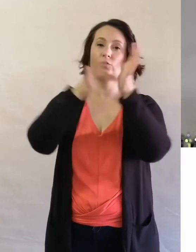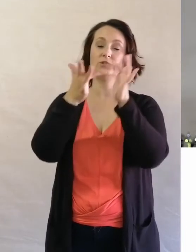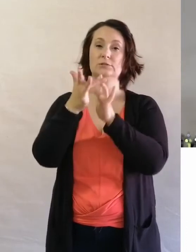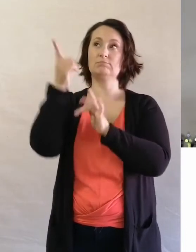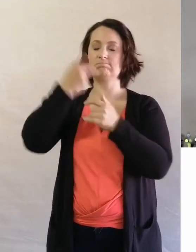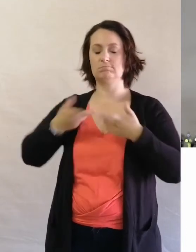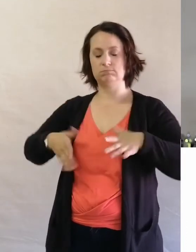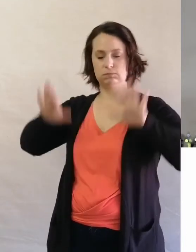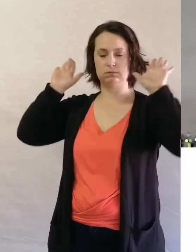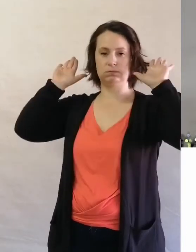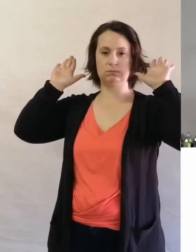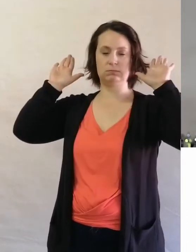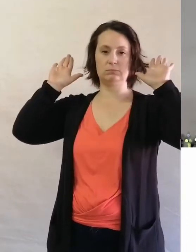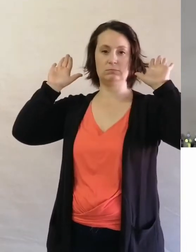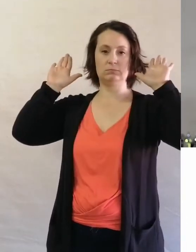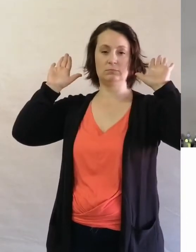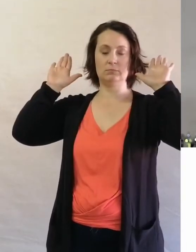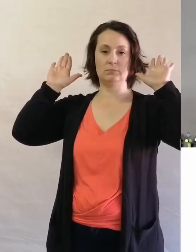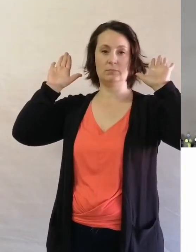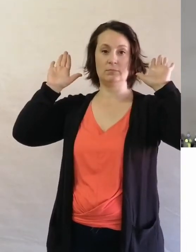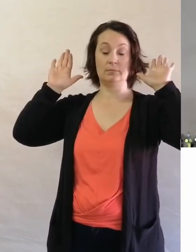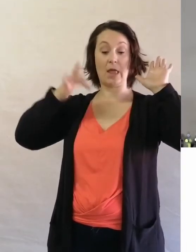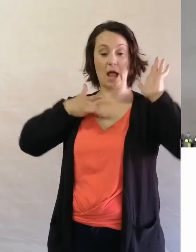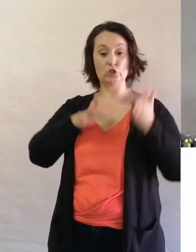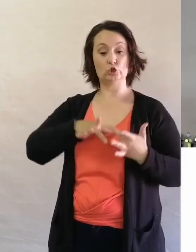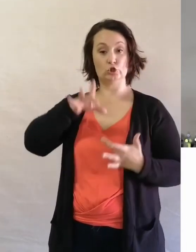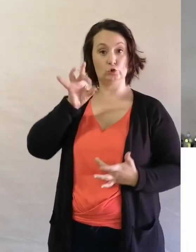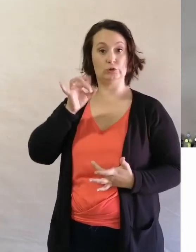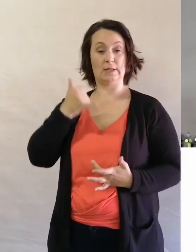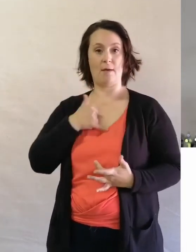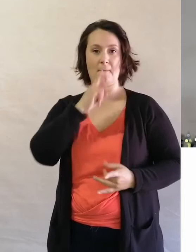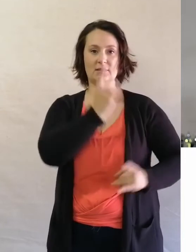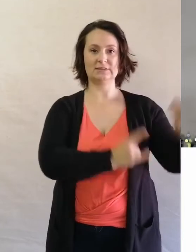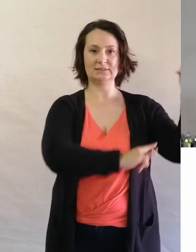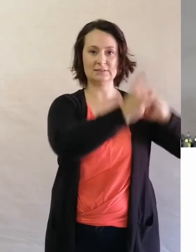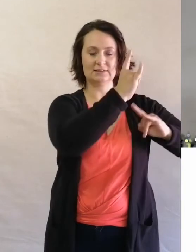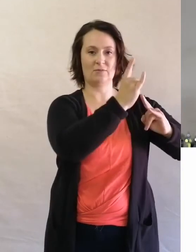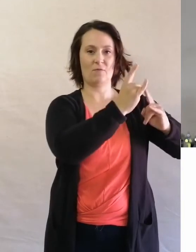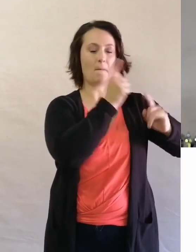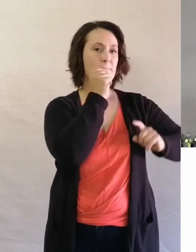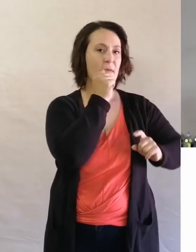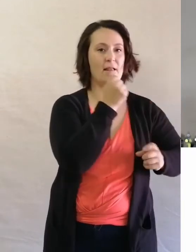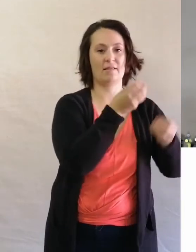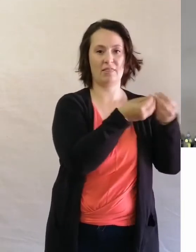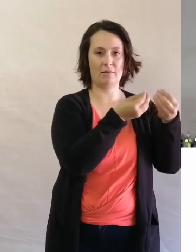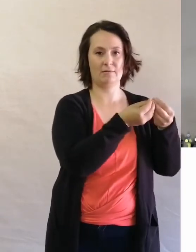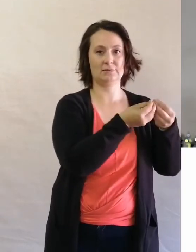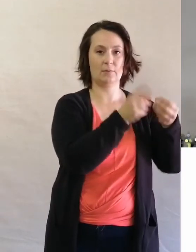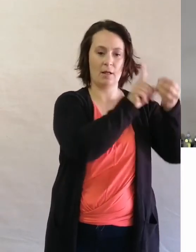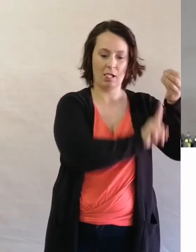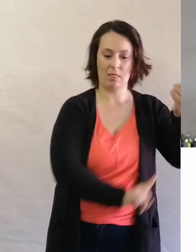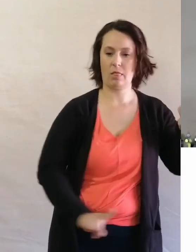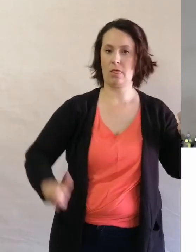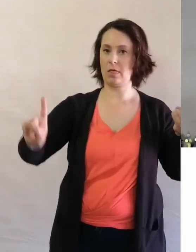surrender. I choose to walk out of my man-made constructs, and I call on